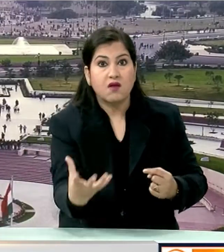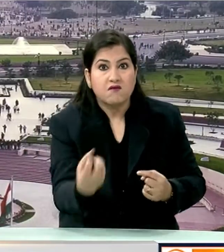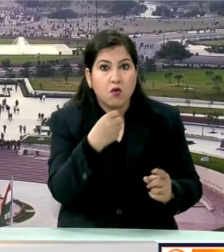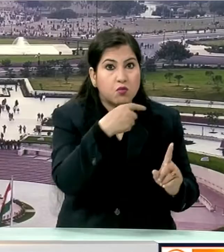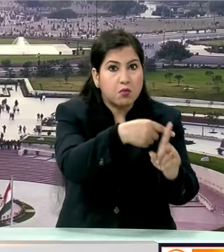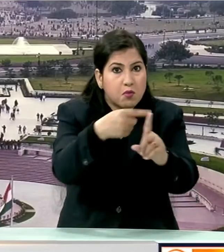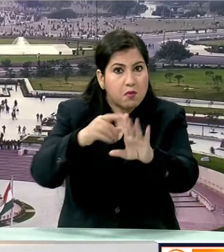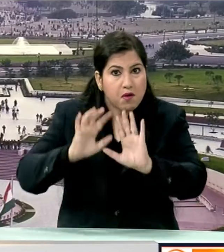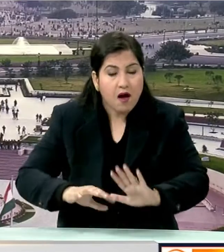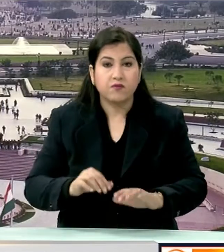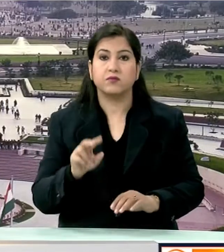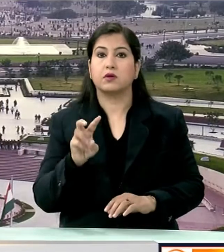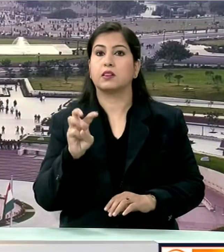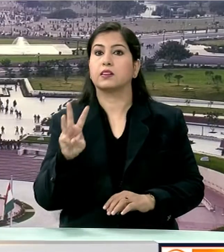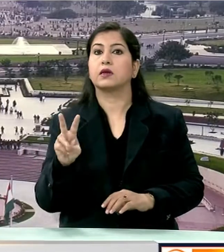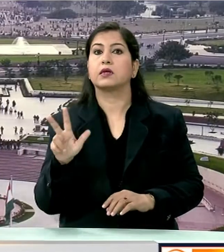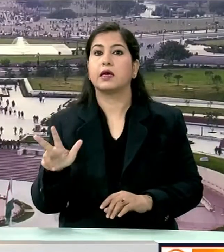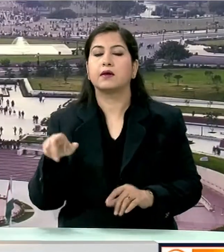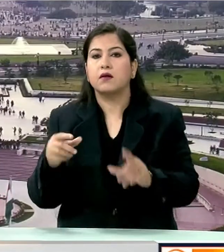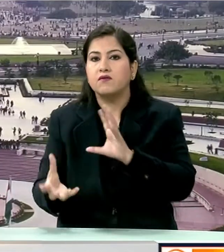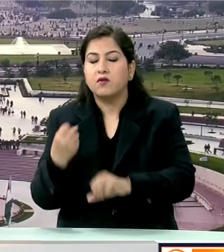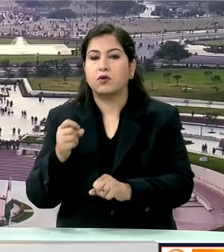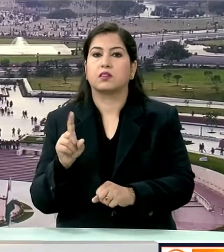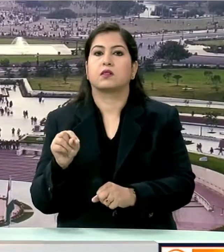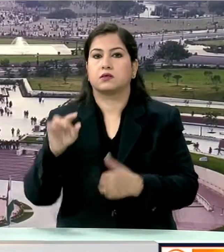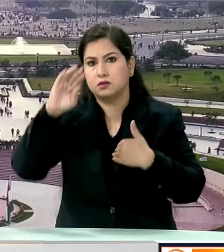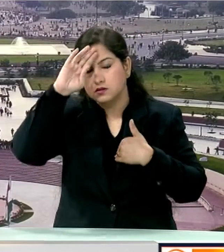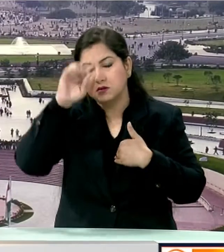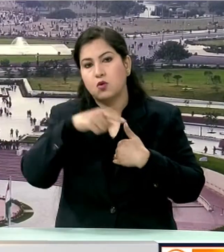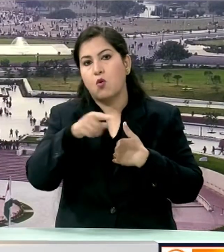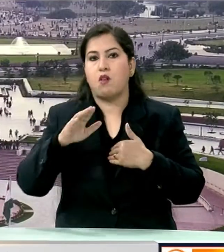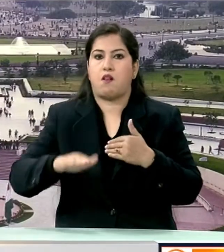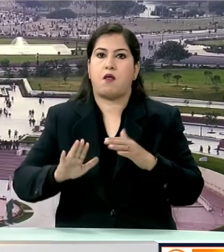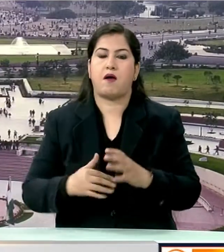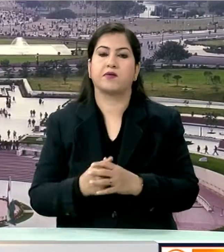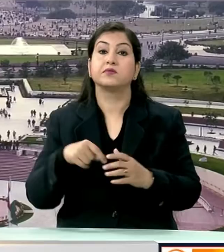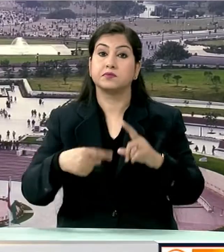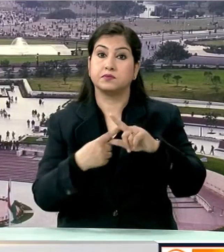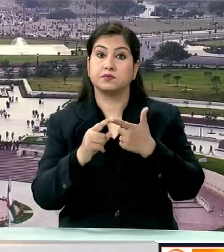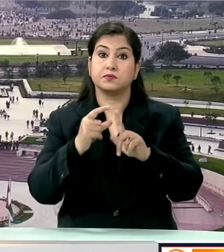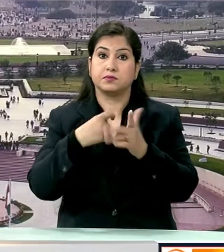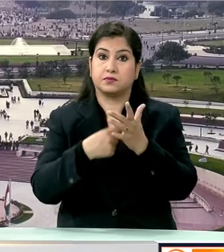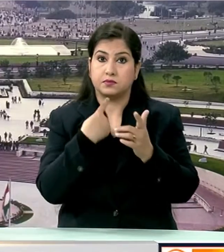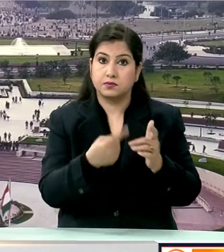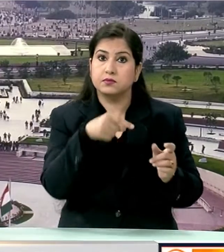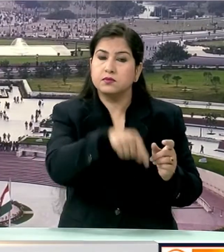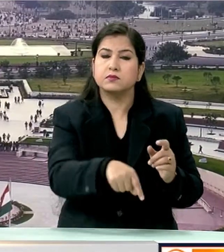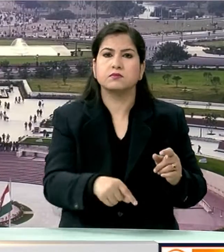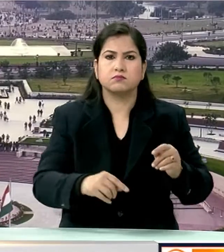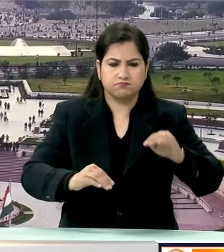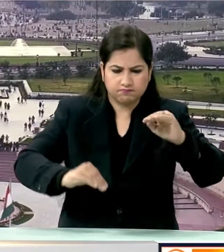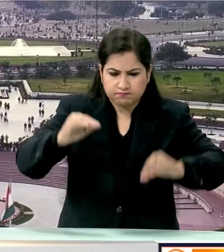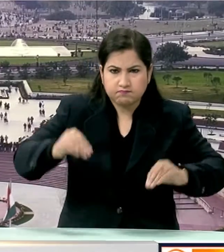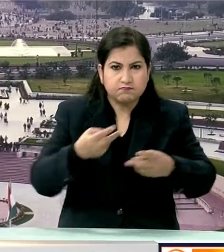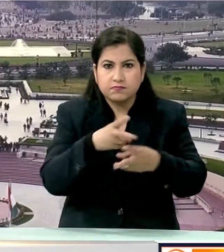presence, 38 have reported 10 cases or less. Tedros also spoke against discrimination